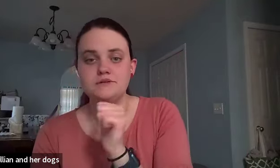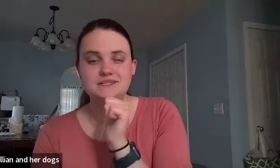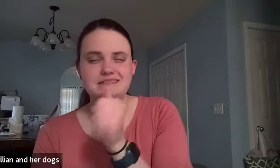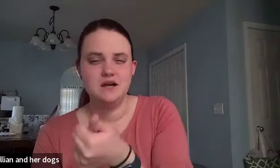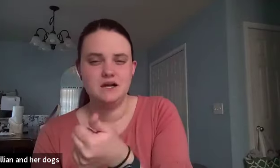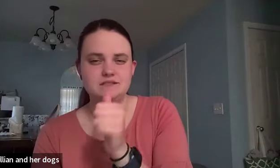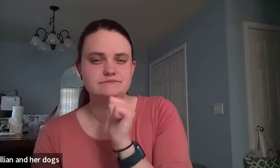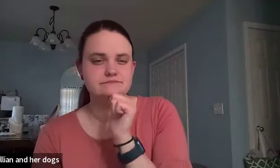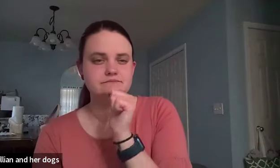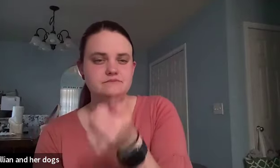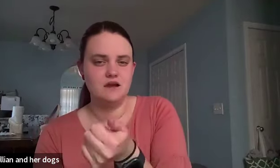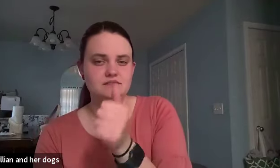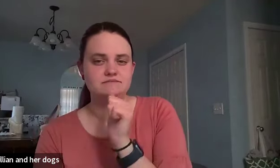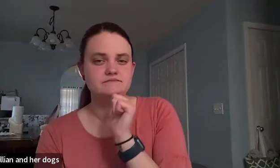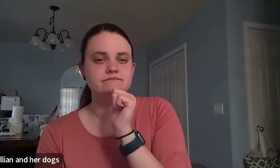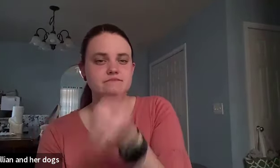up. Not.